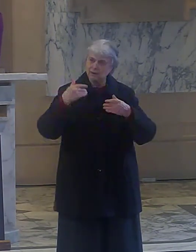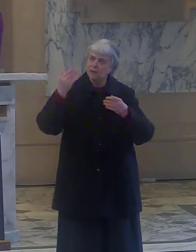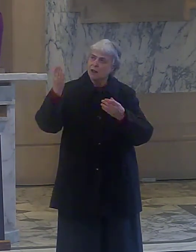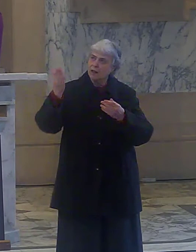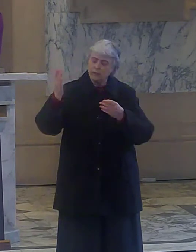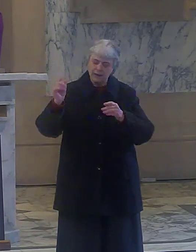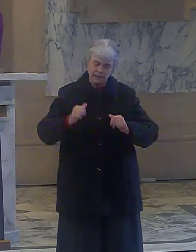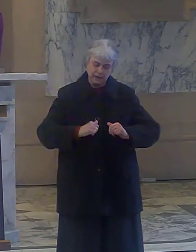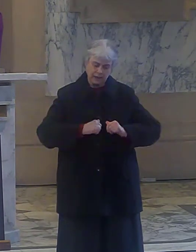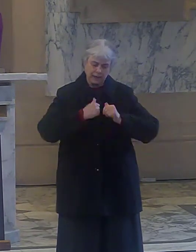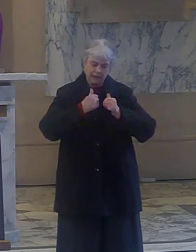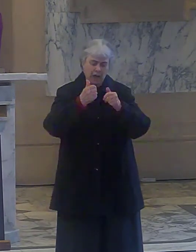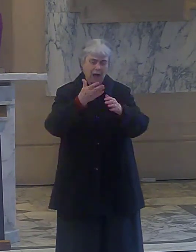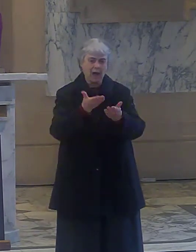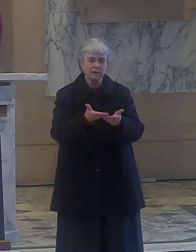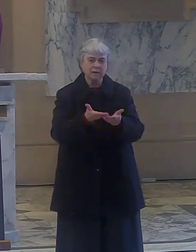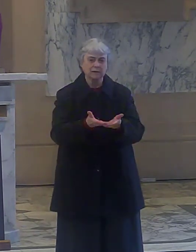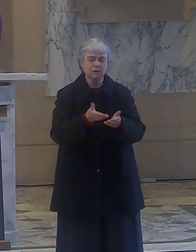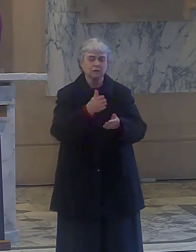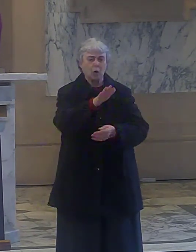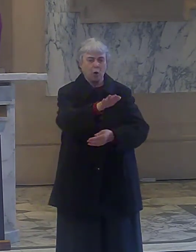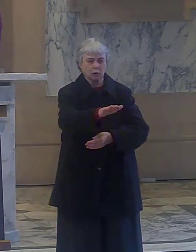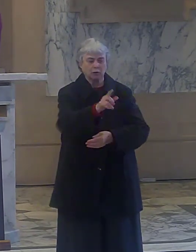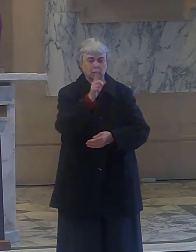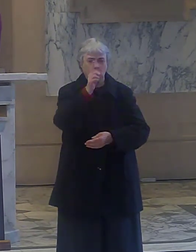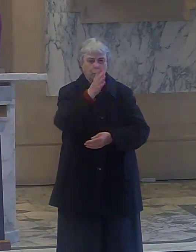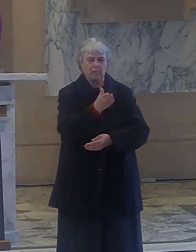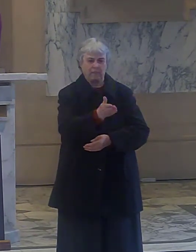with them